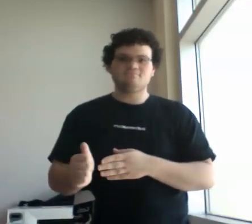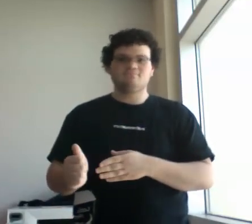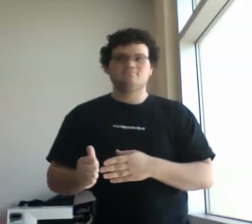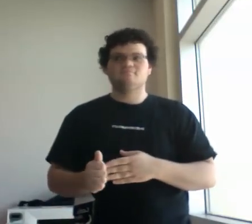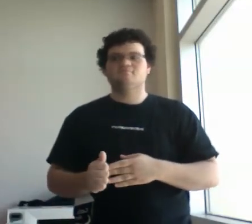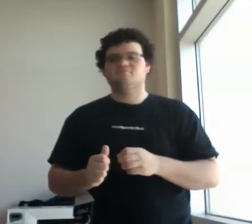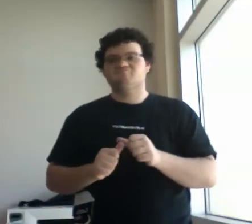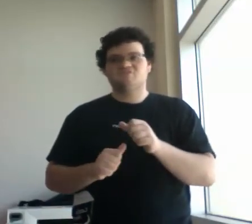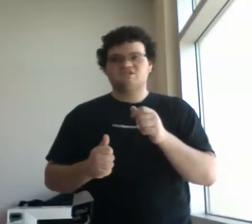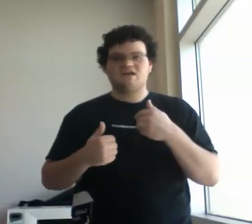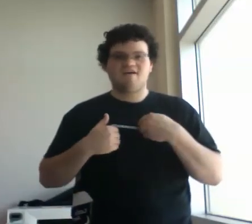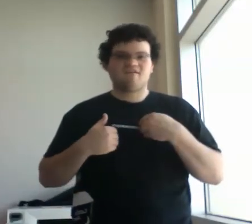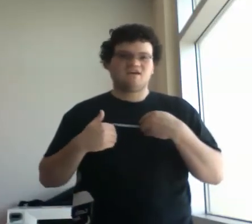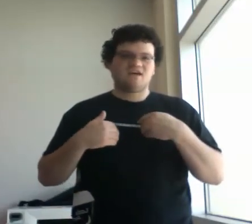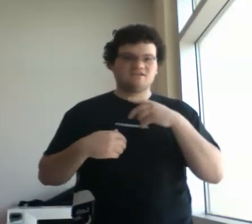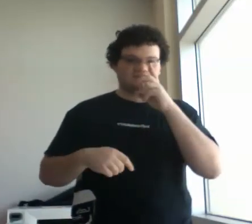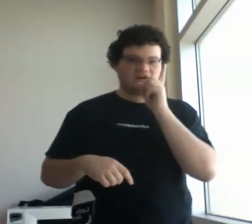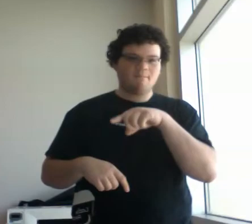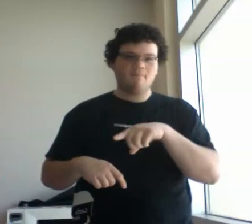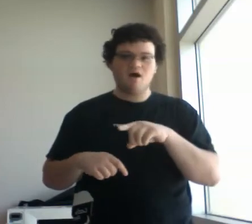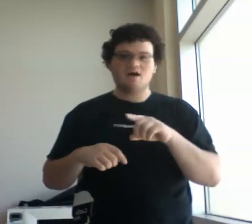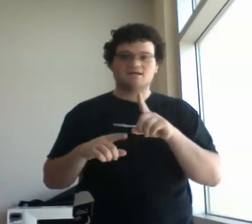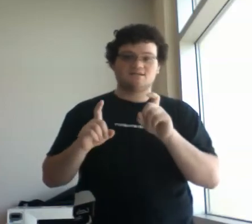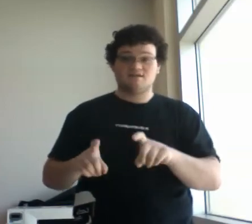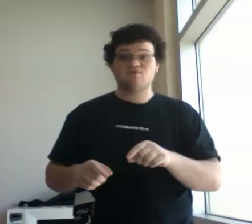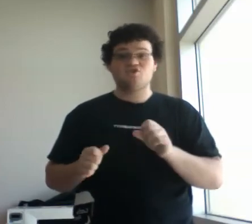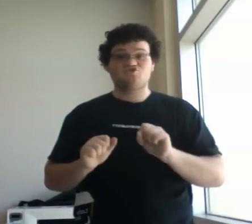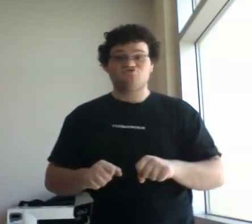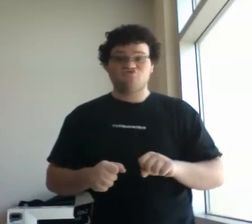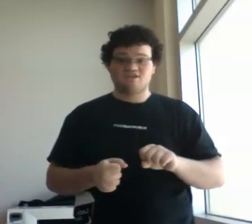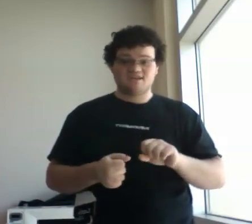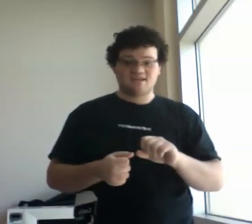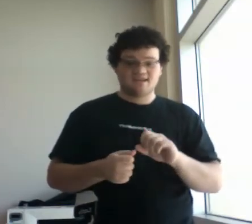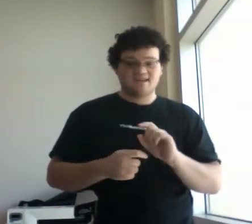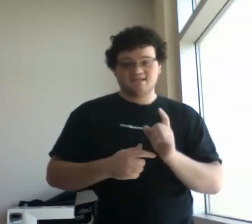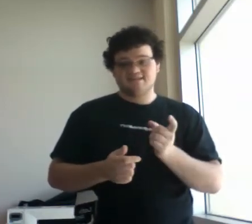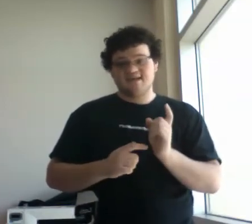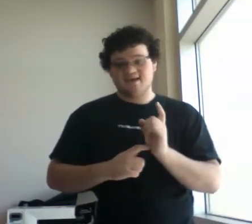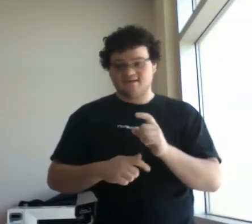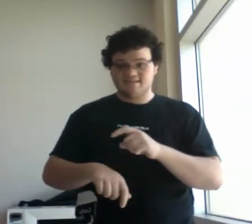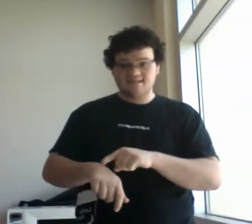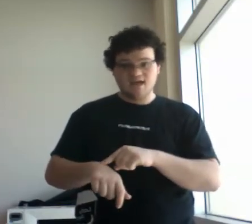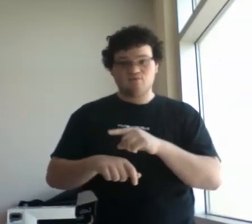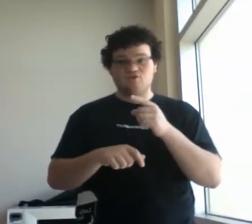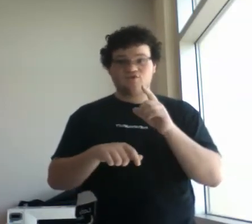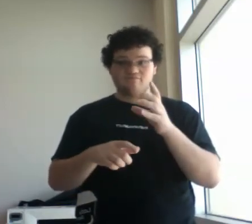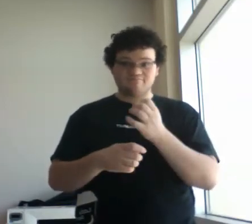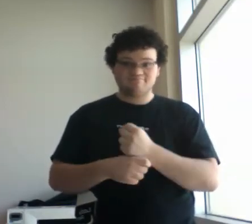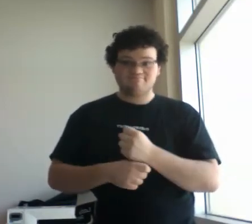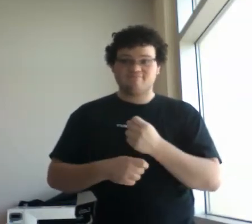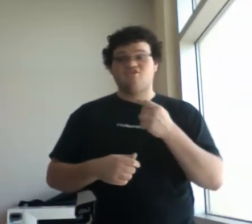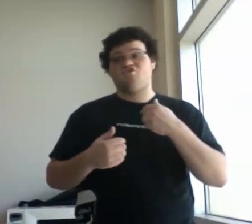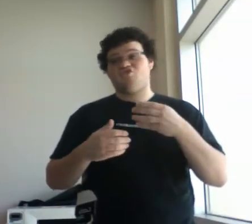can set your timer and take an exam. There's also a CD to help you, because a lot of folks, or some folks I should